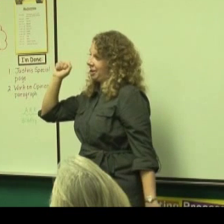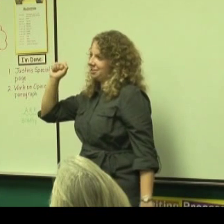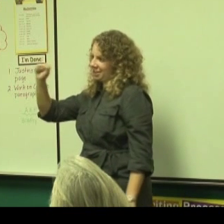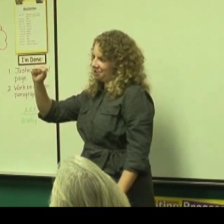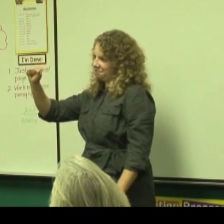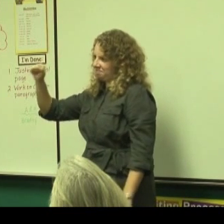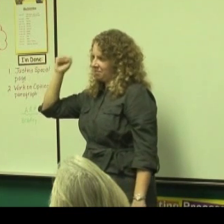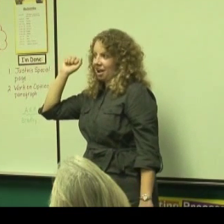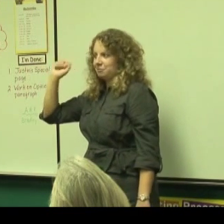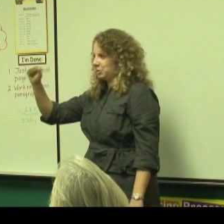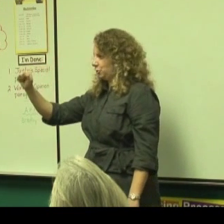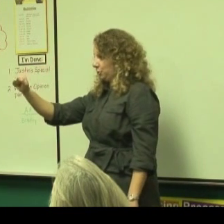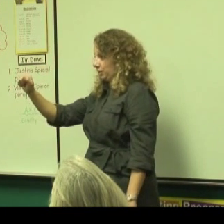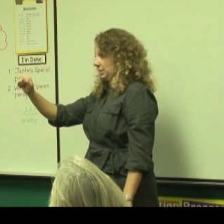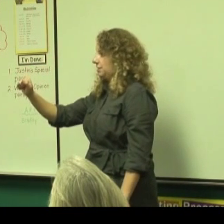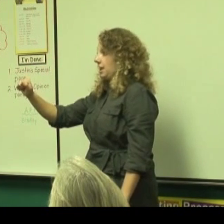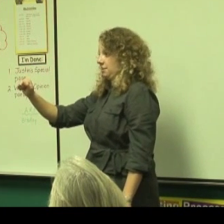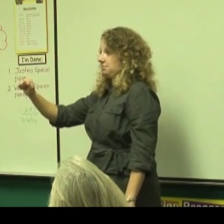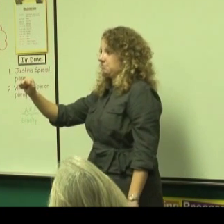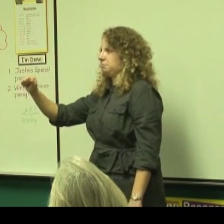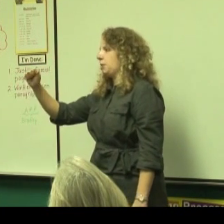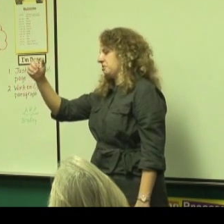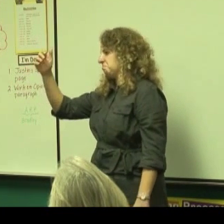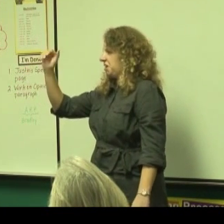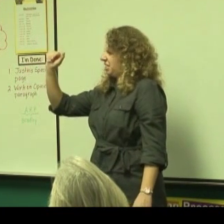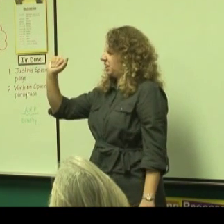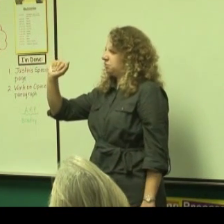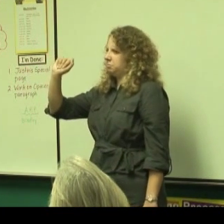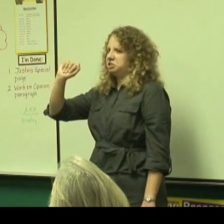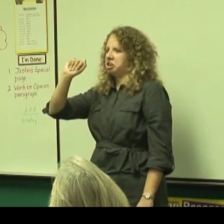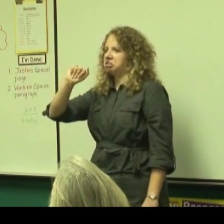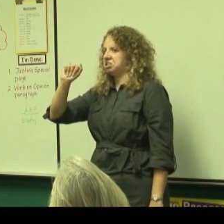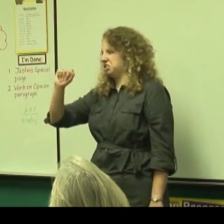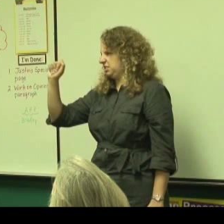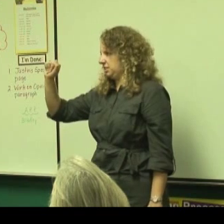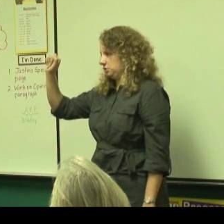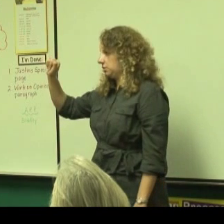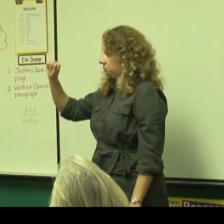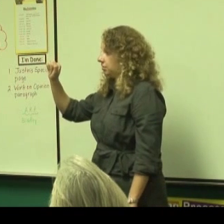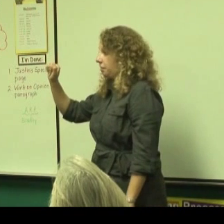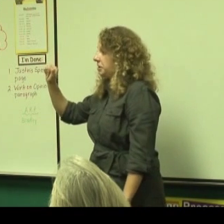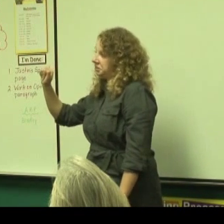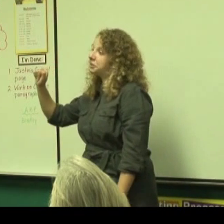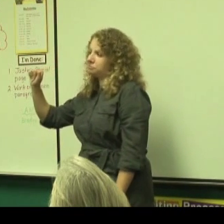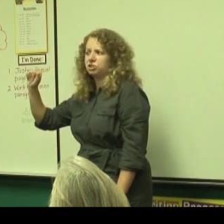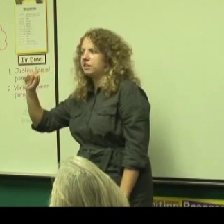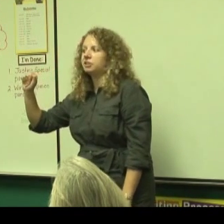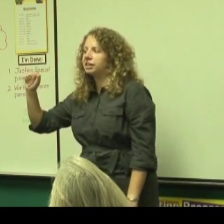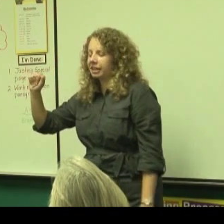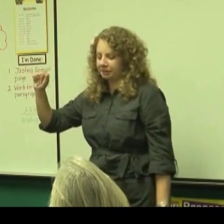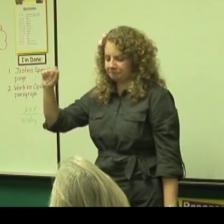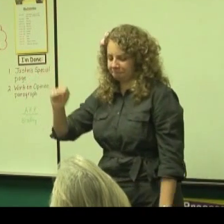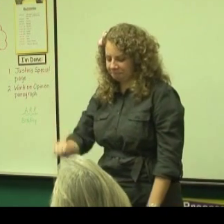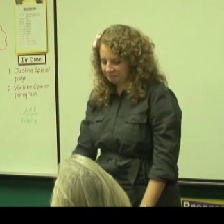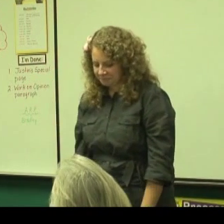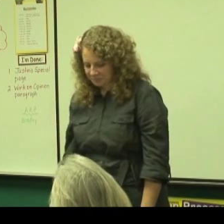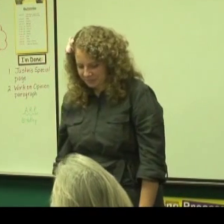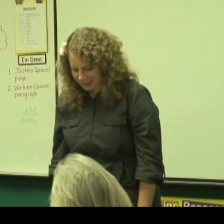A down, I would still know it's an A. But I think it would be generally just easier that way. So whichever you like. Okay.